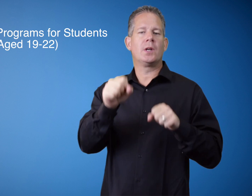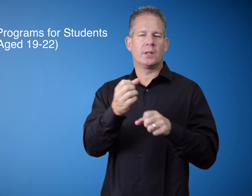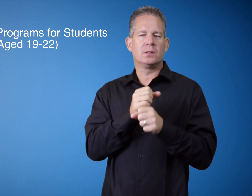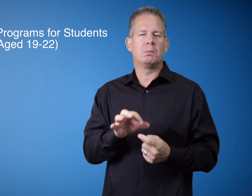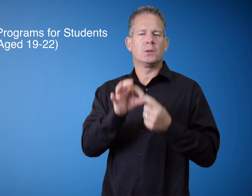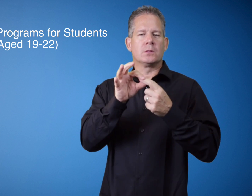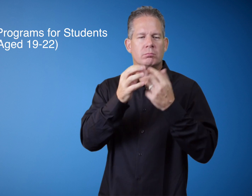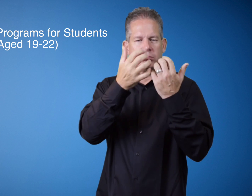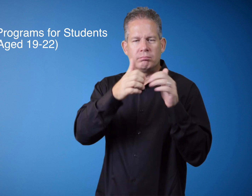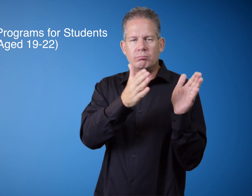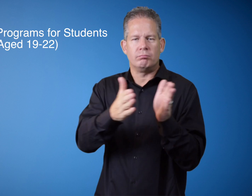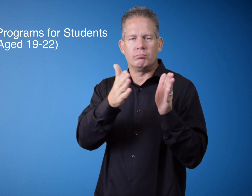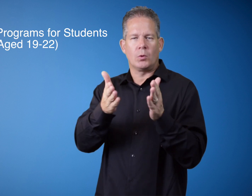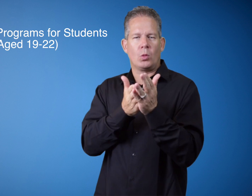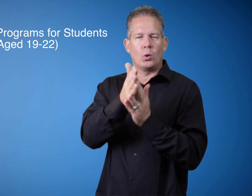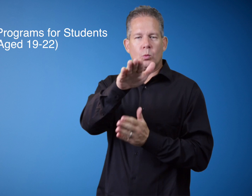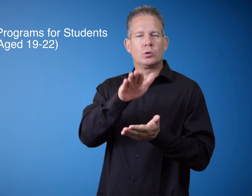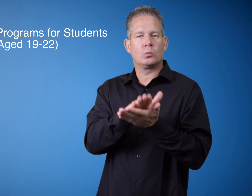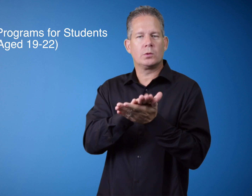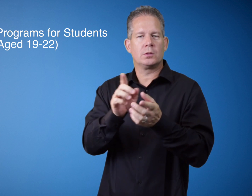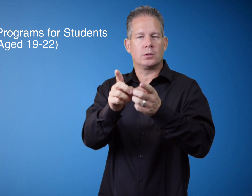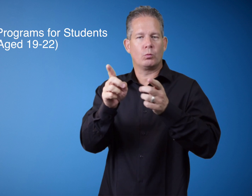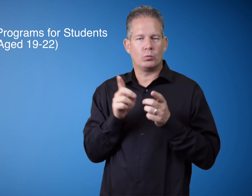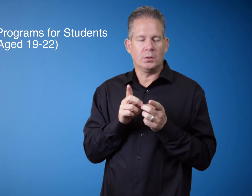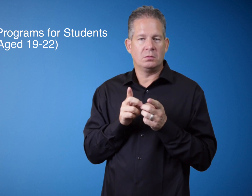school, you can continue to do that under special planning through your school district.